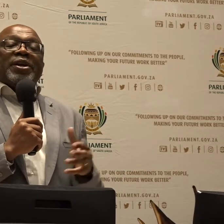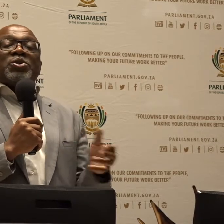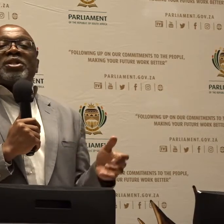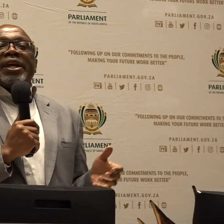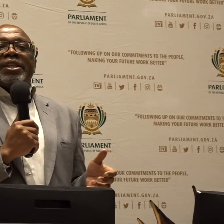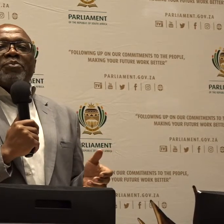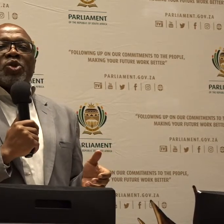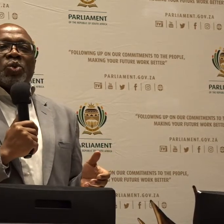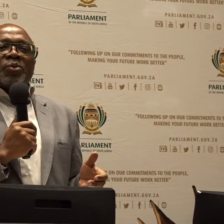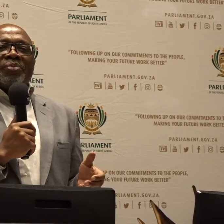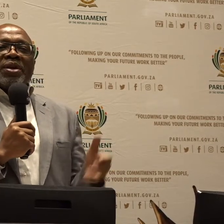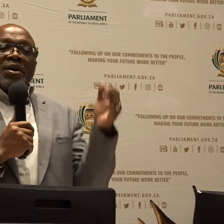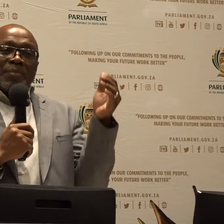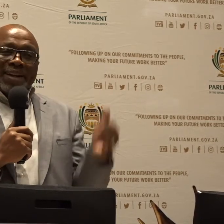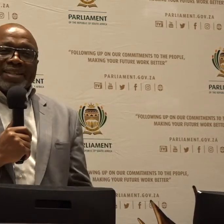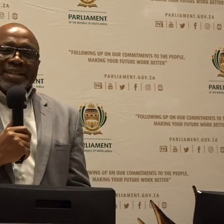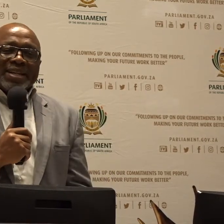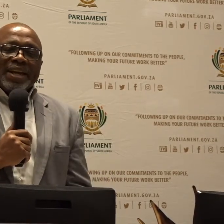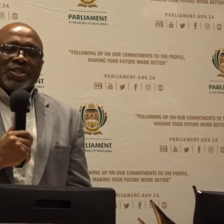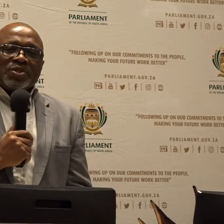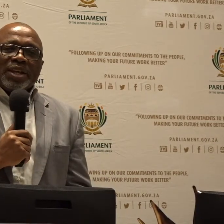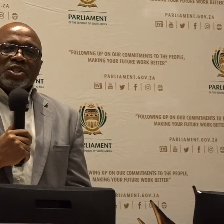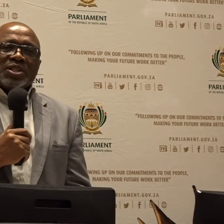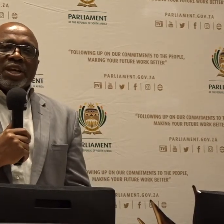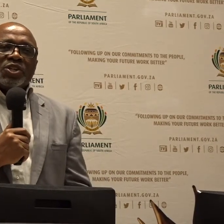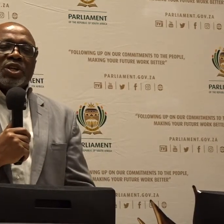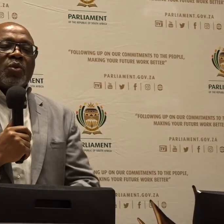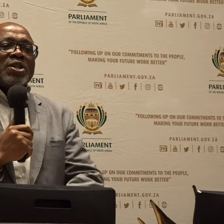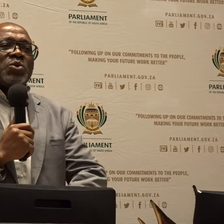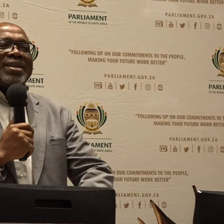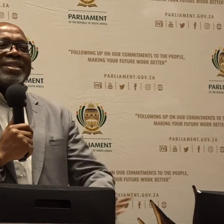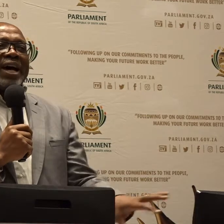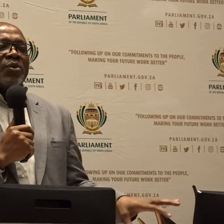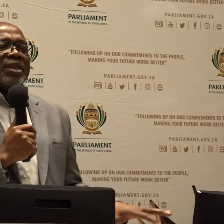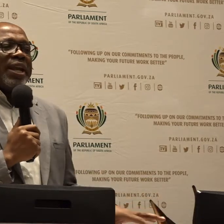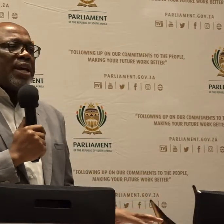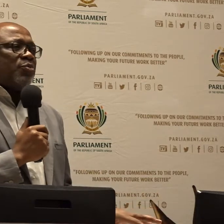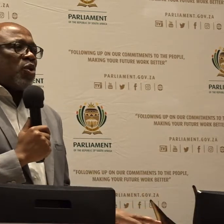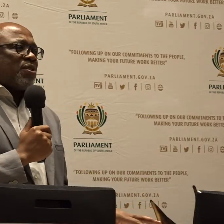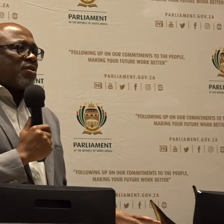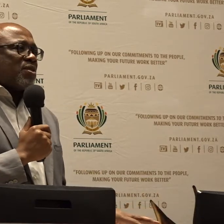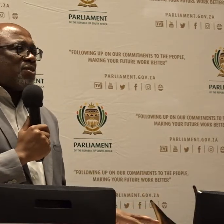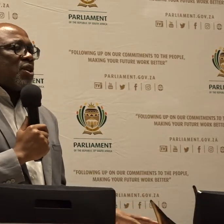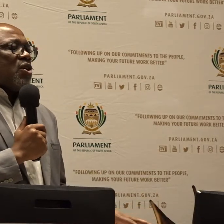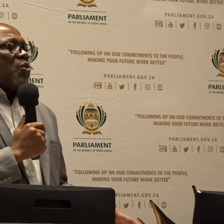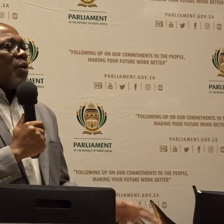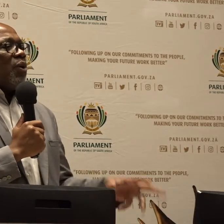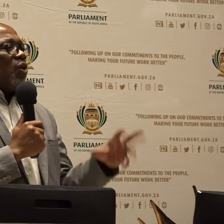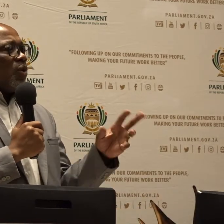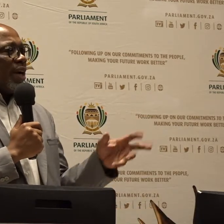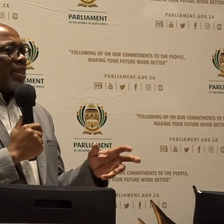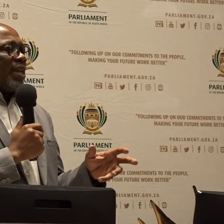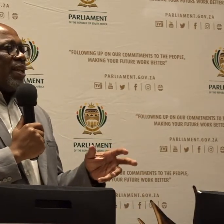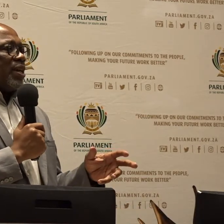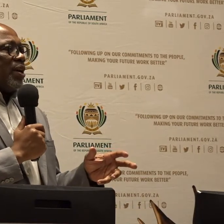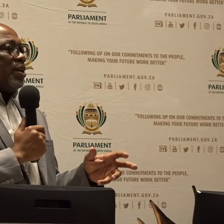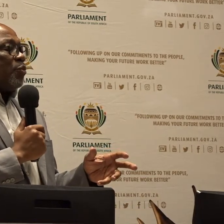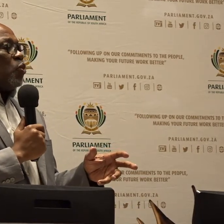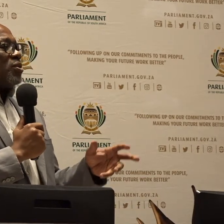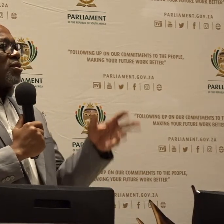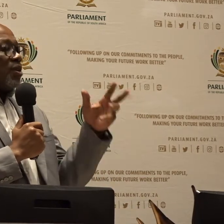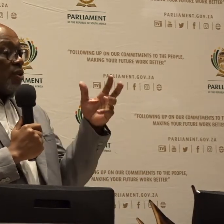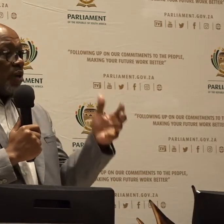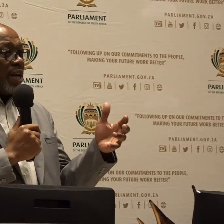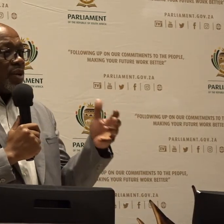we are going to take them through but as it relates to legislation once we are done with the nine provinces we will look at the